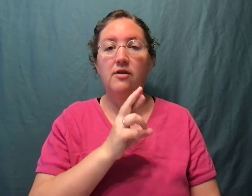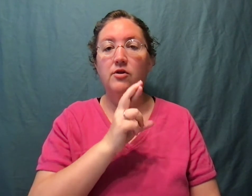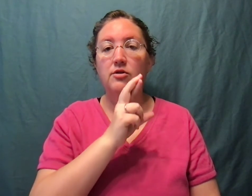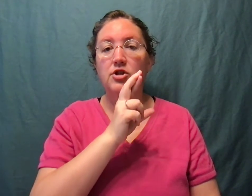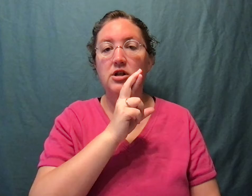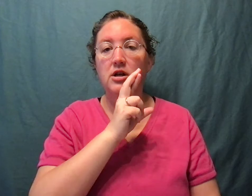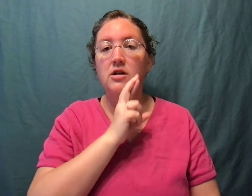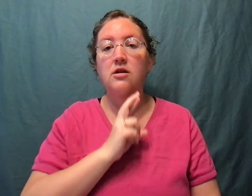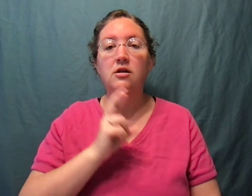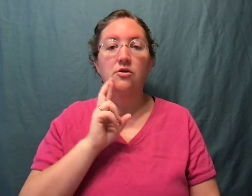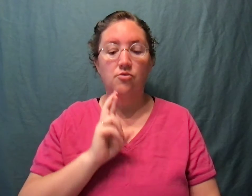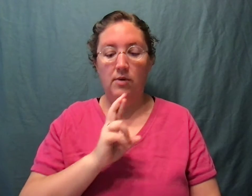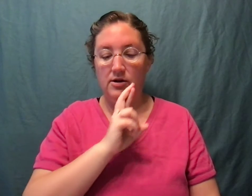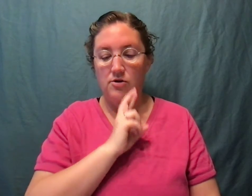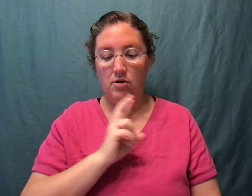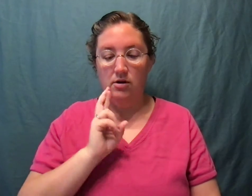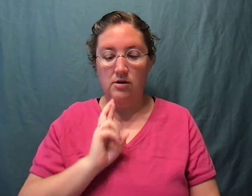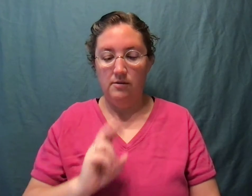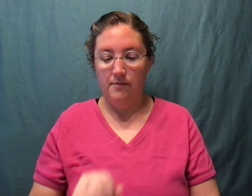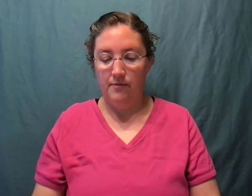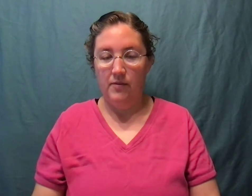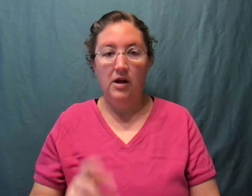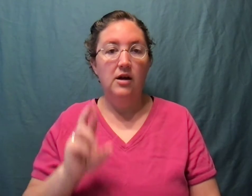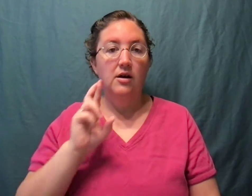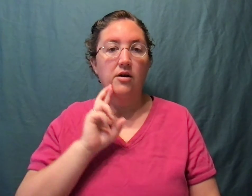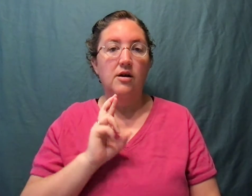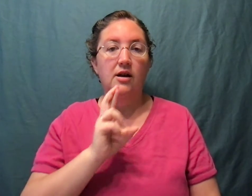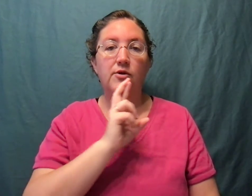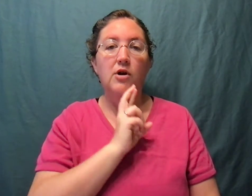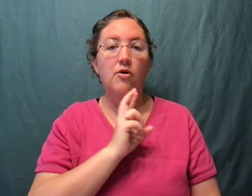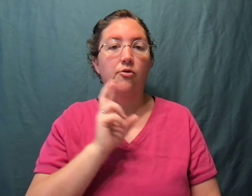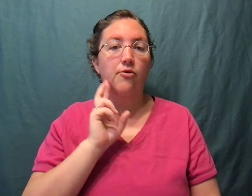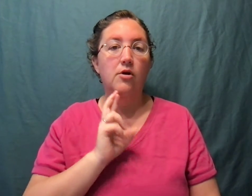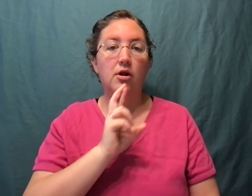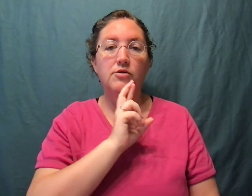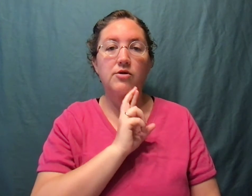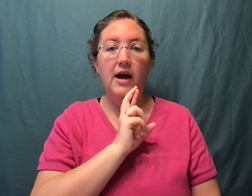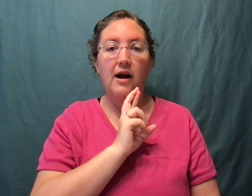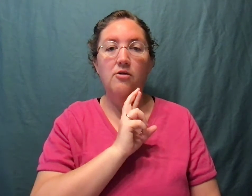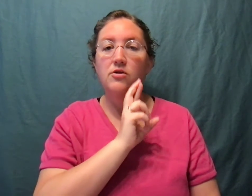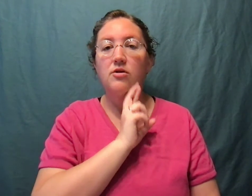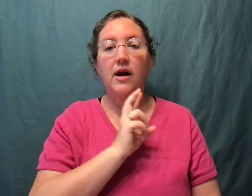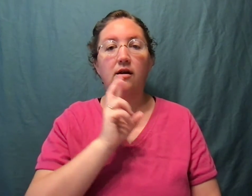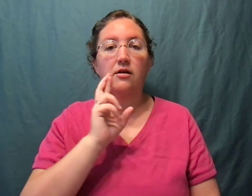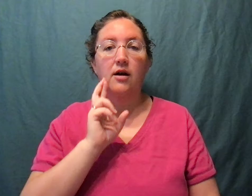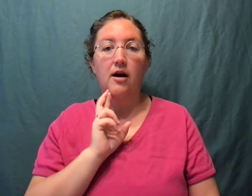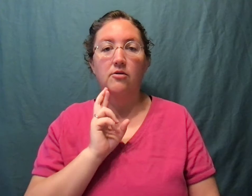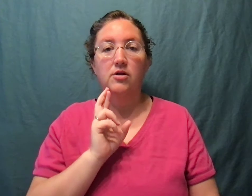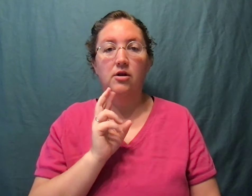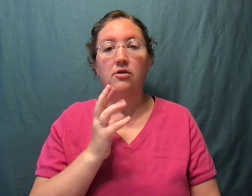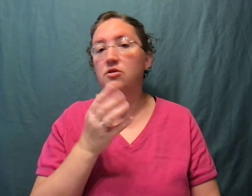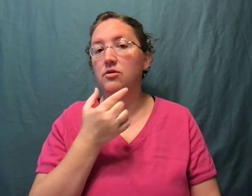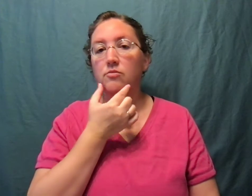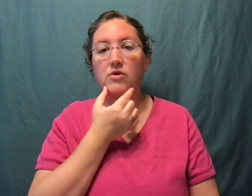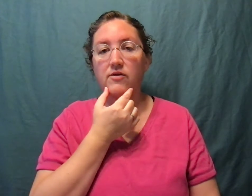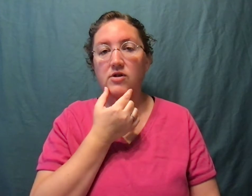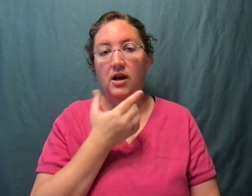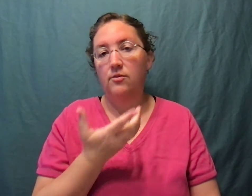your chin. Restaurant. And if you go closer to out or out to closer, whichever side feels